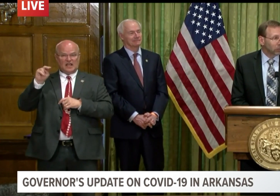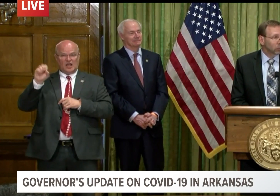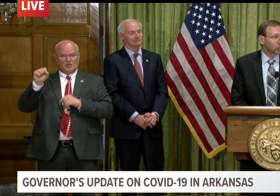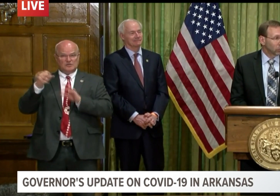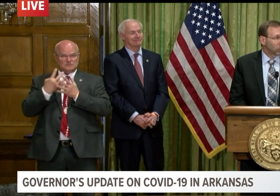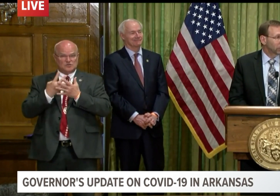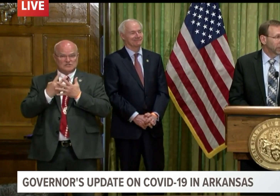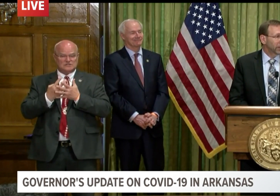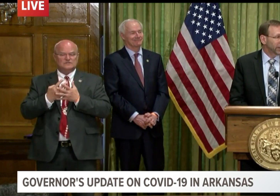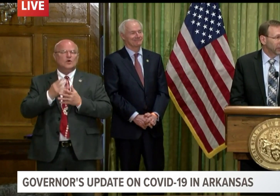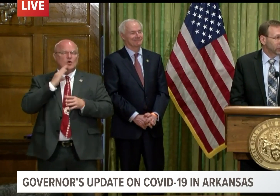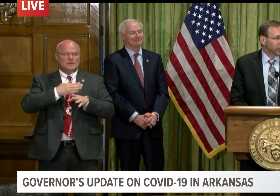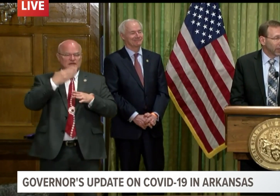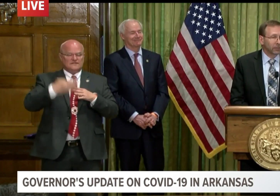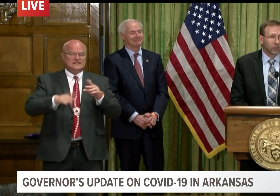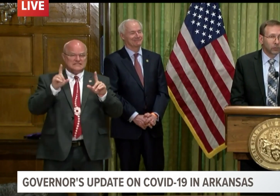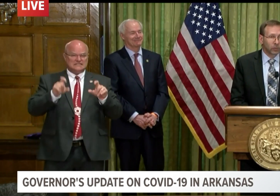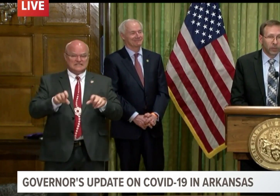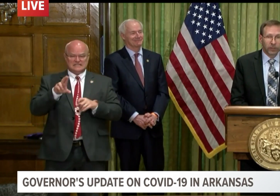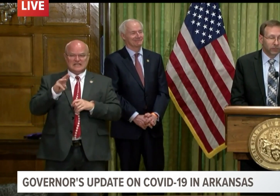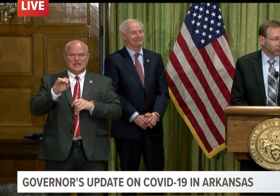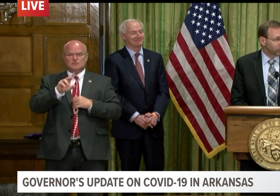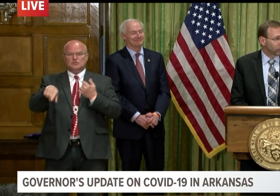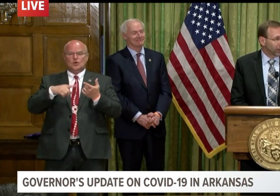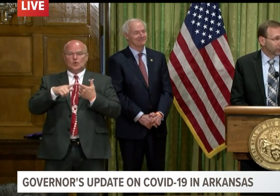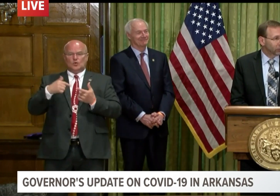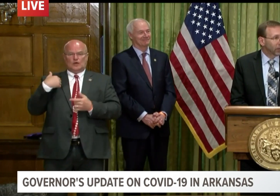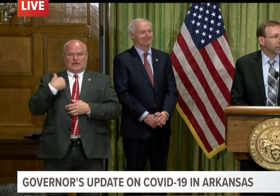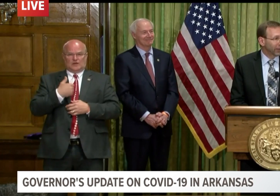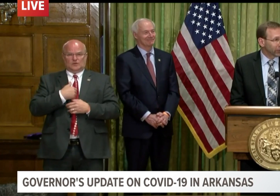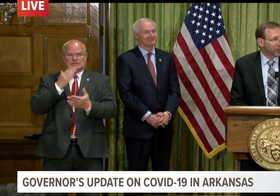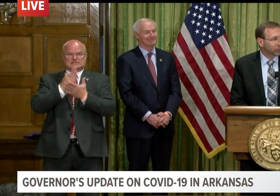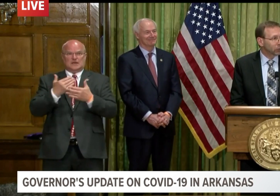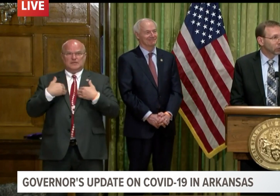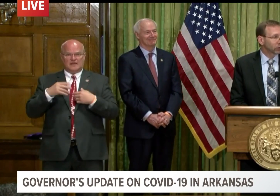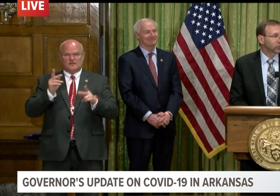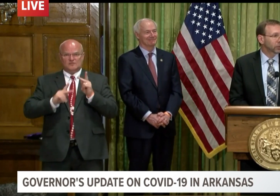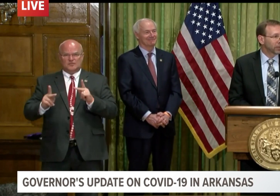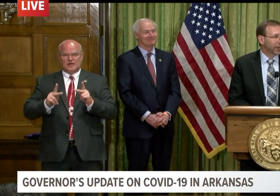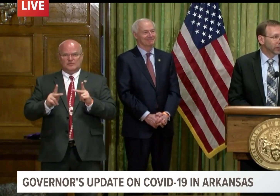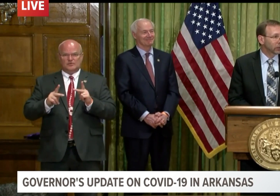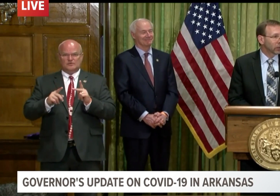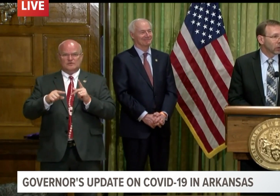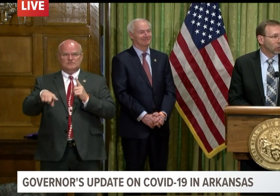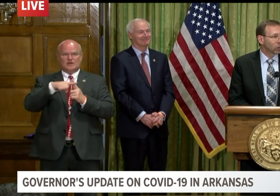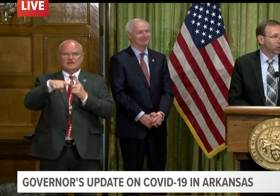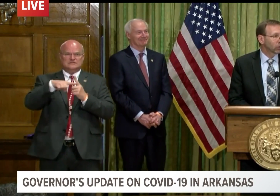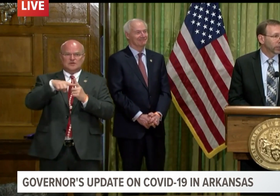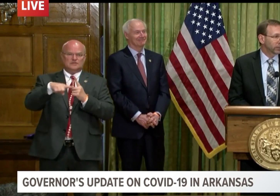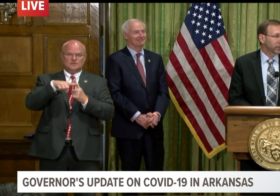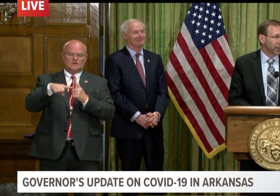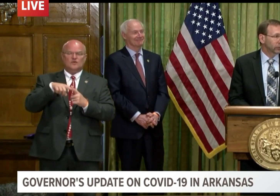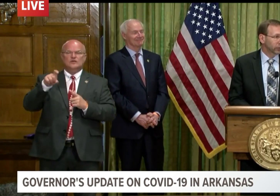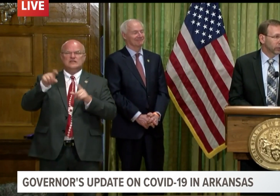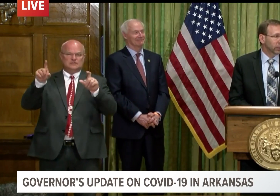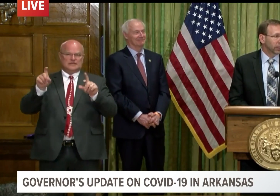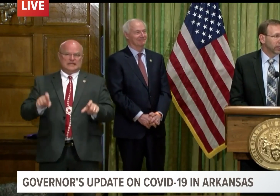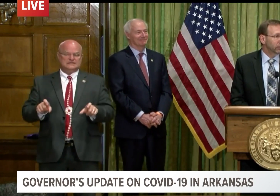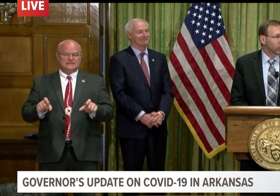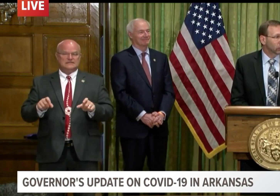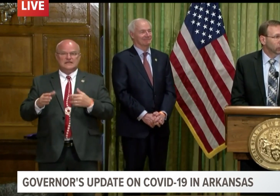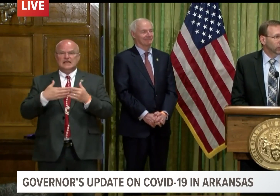Well, we'll be done testing in Cummins when we stop having people who are symptomatic or need to be